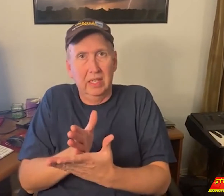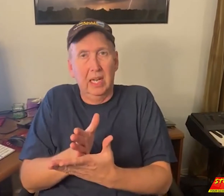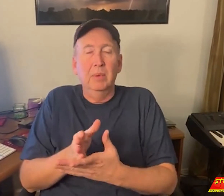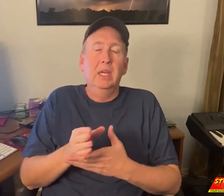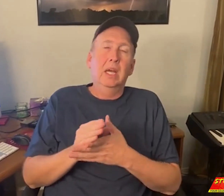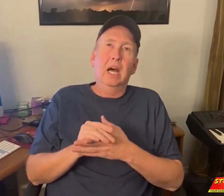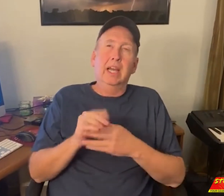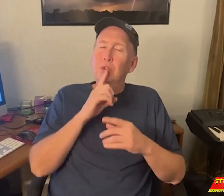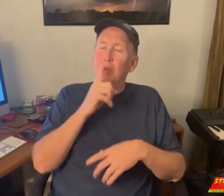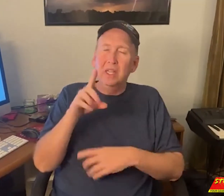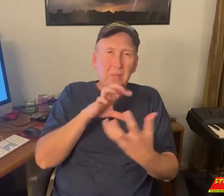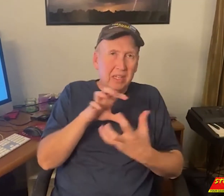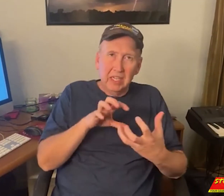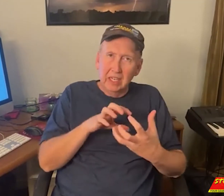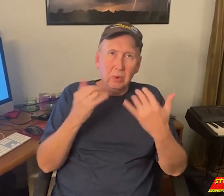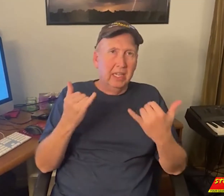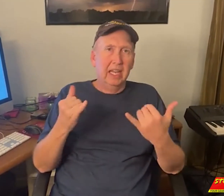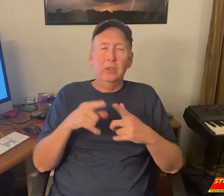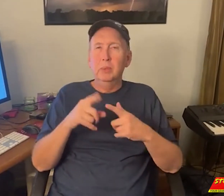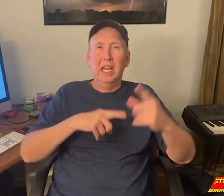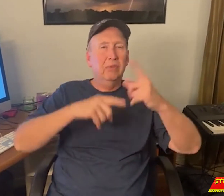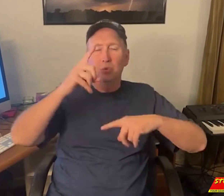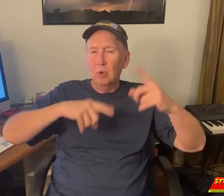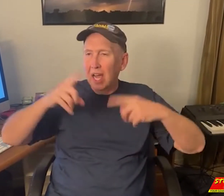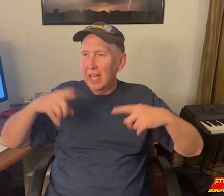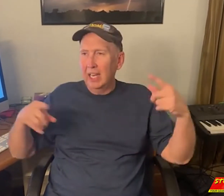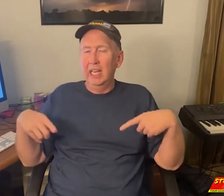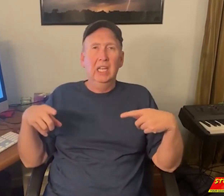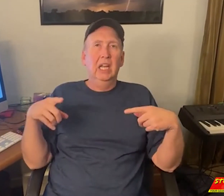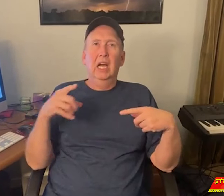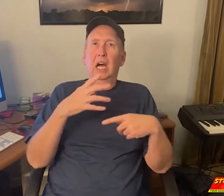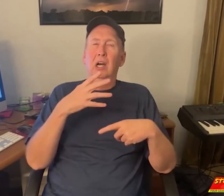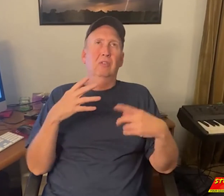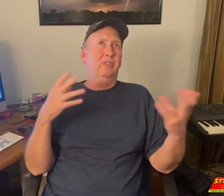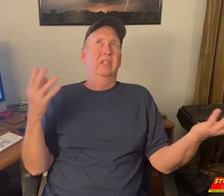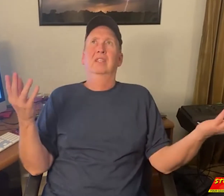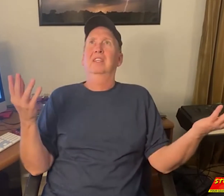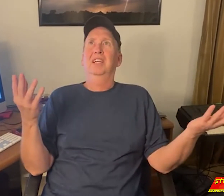up. It's really messy right now. There's been a variety of